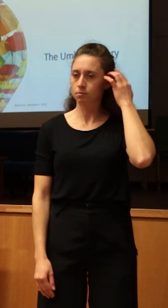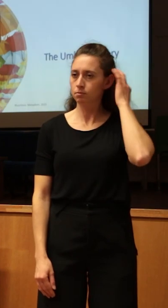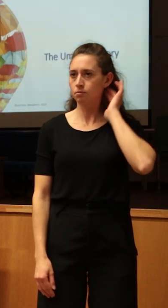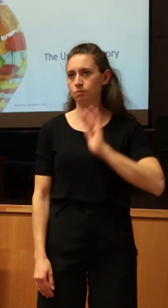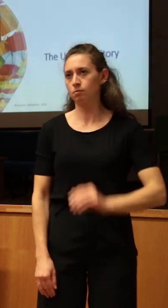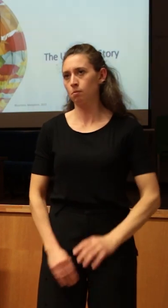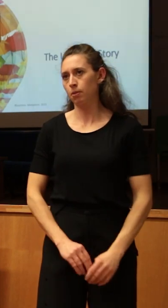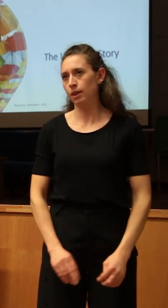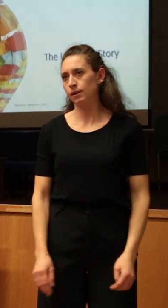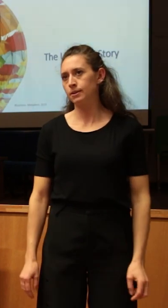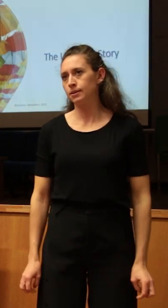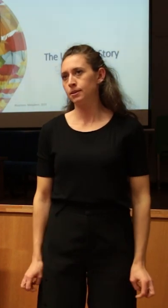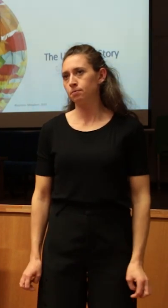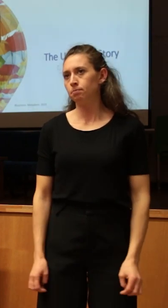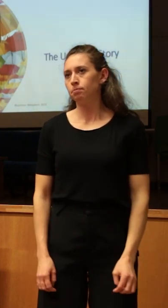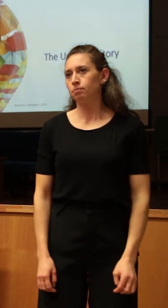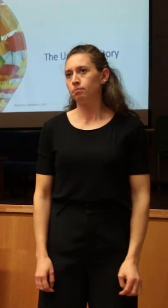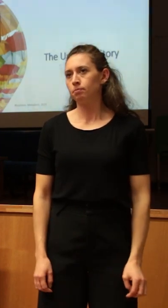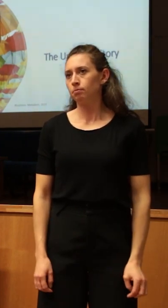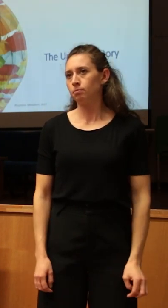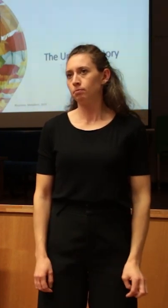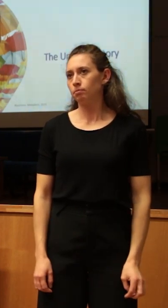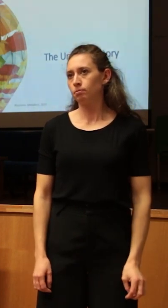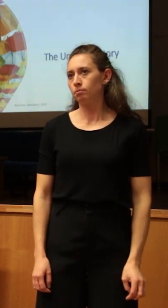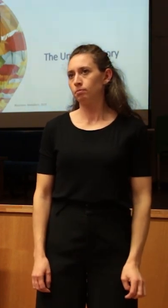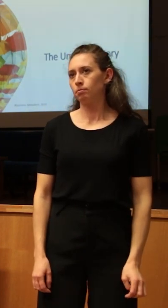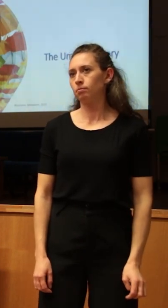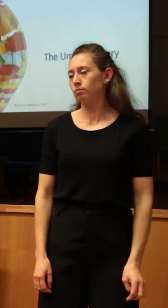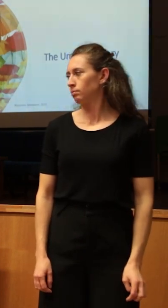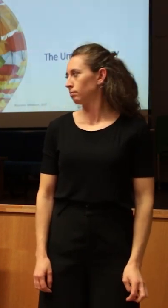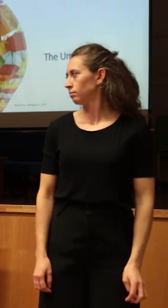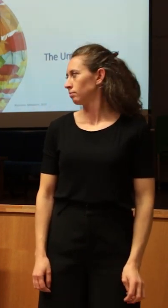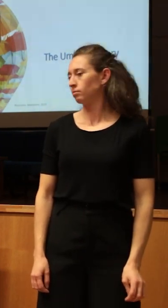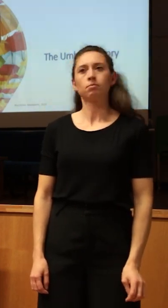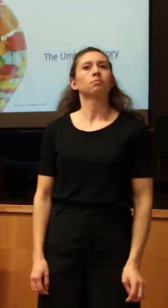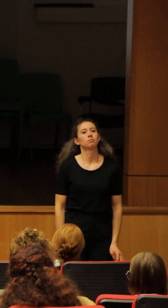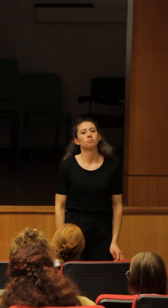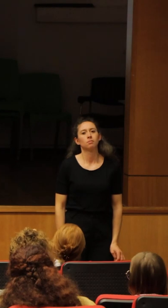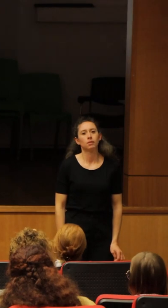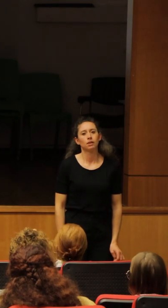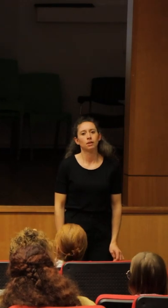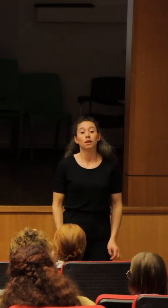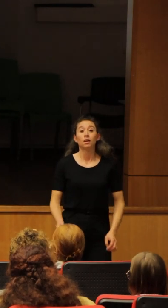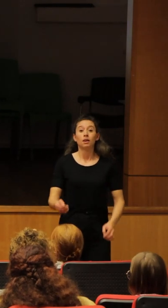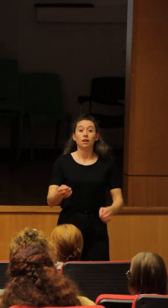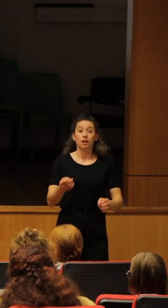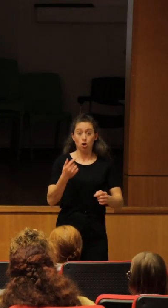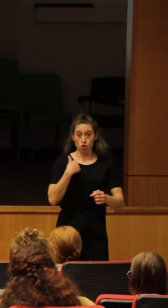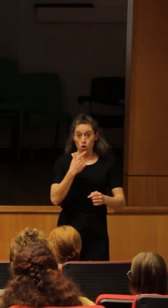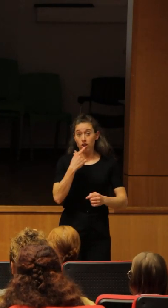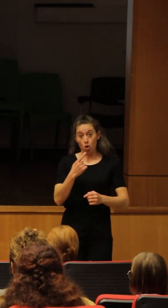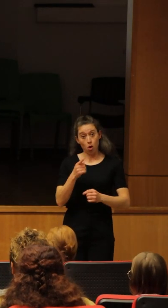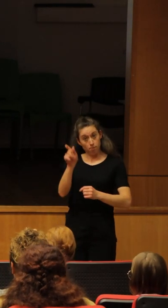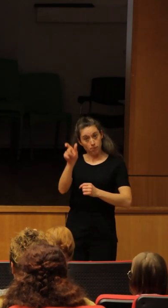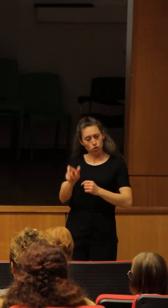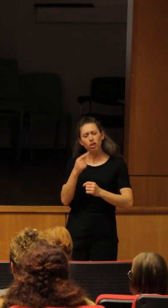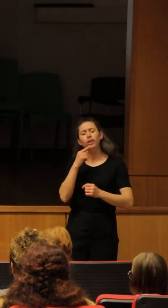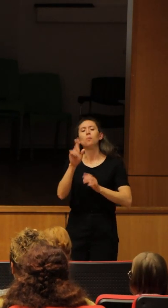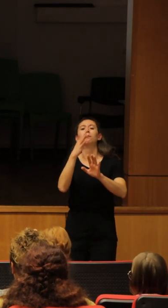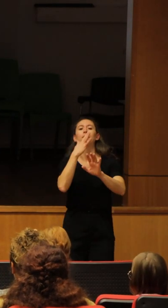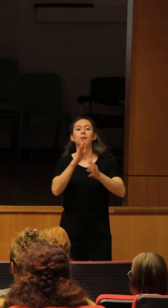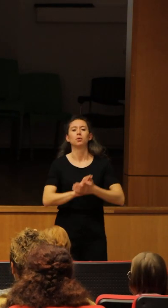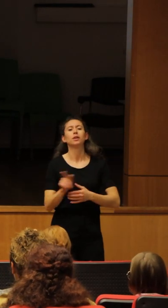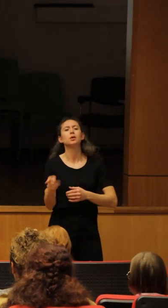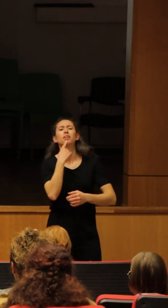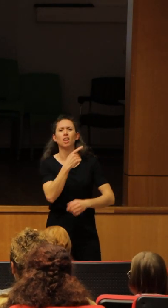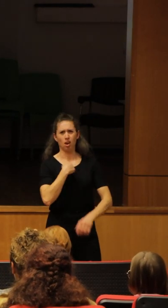or small, cold or warm. Rough or smooth, what would that be? Entonces yo le digo a la persona, por ejemplo, vamos a suponer que la